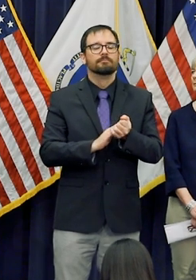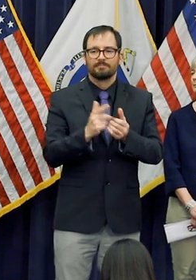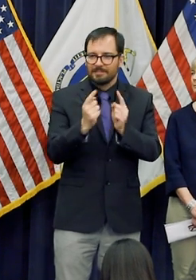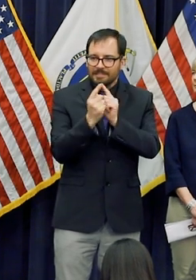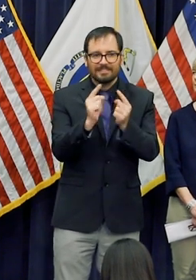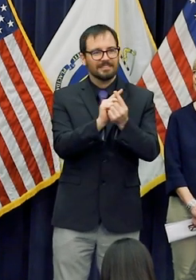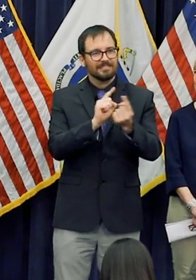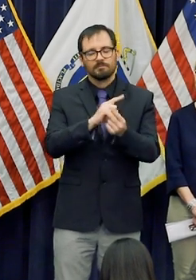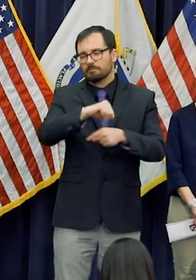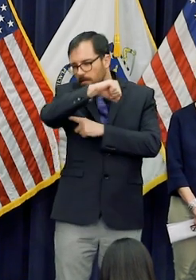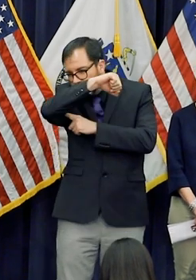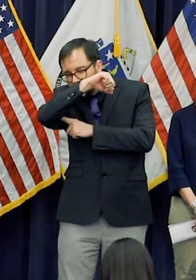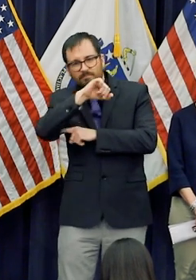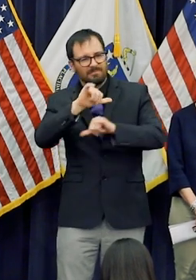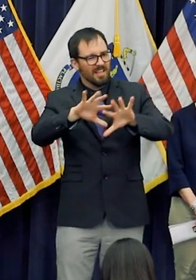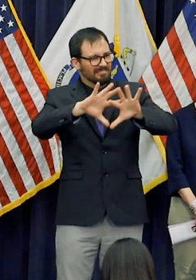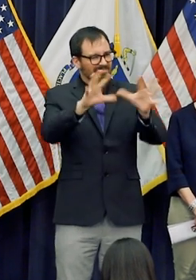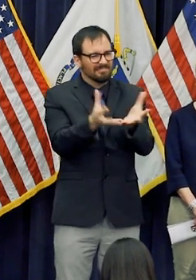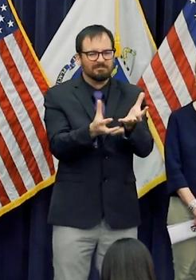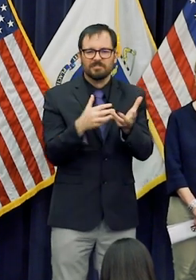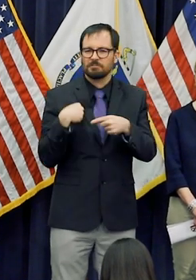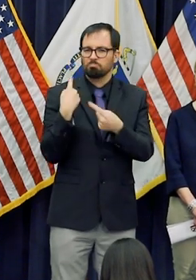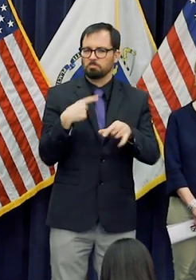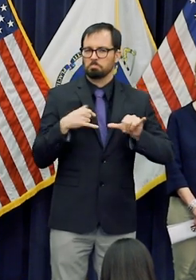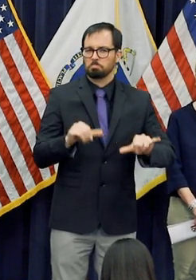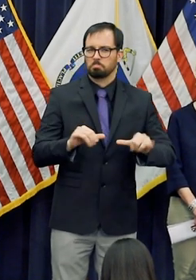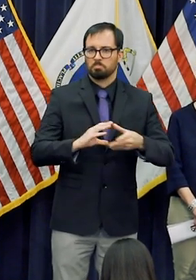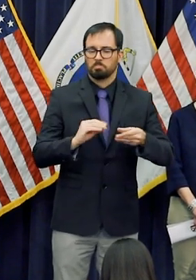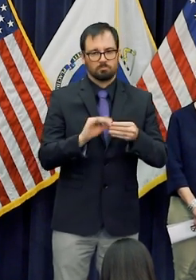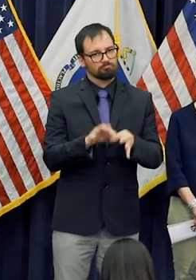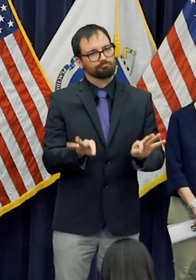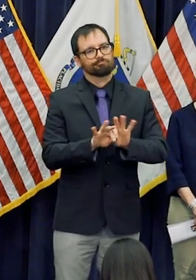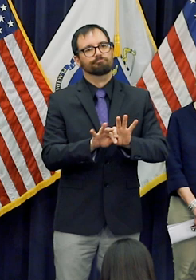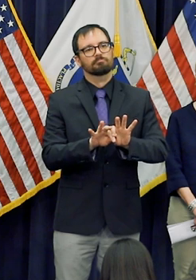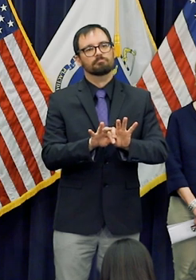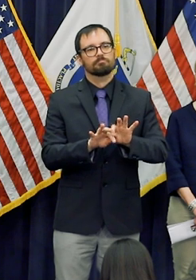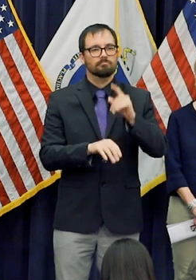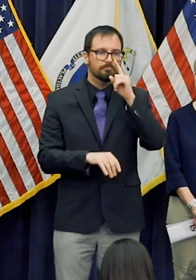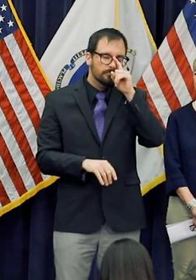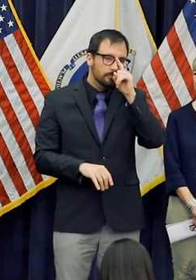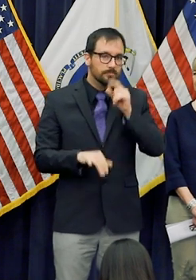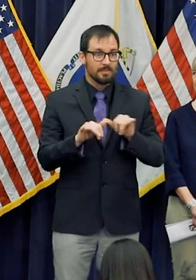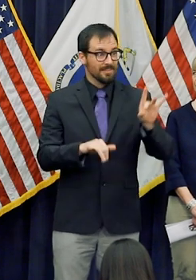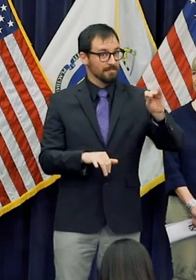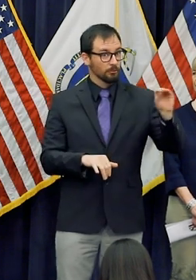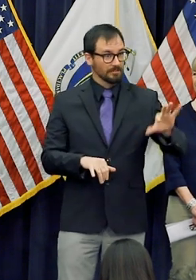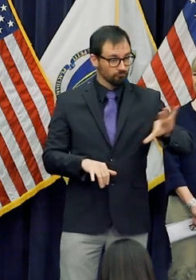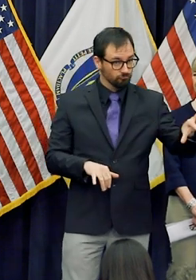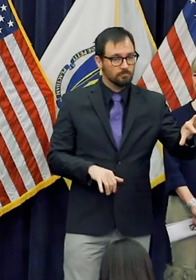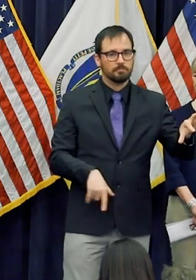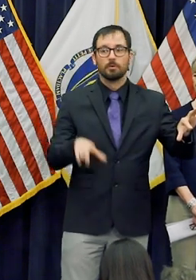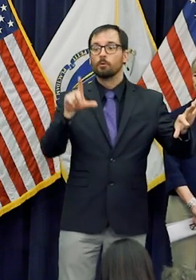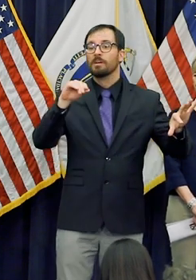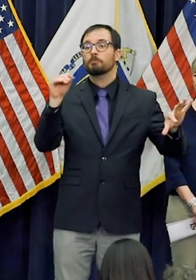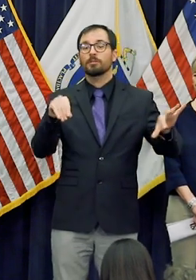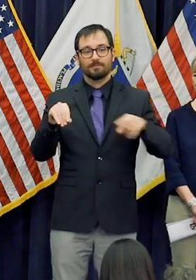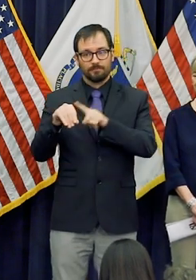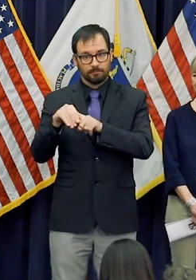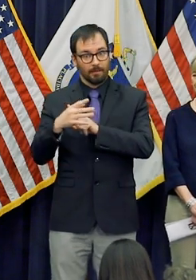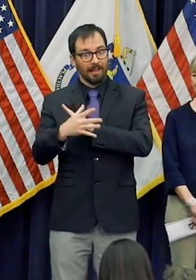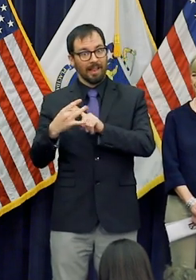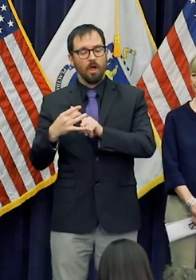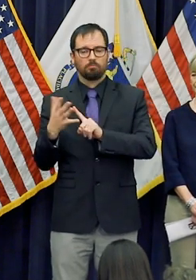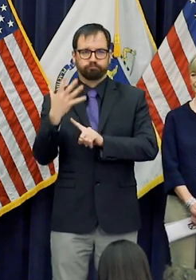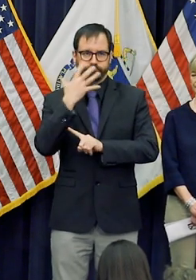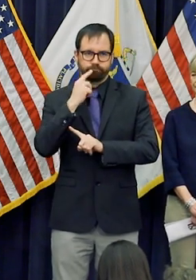other 20% of the people who catch COVID-19, it will be very serious. So the goal here is to limit the spread and the